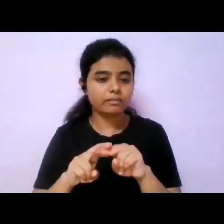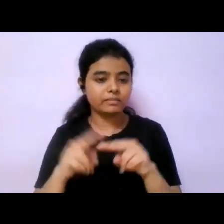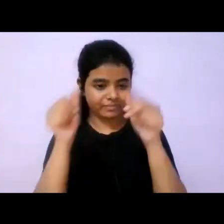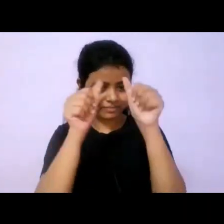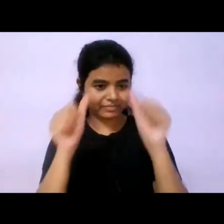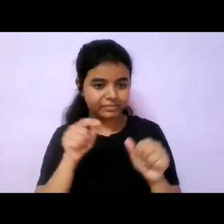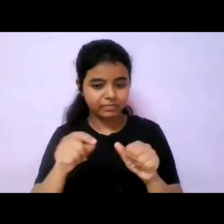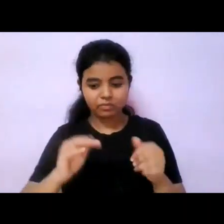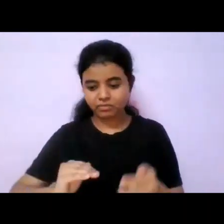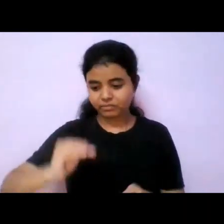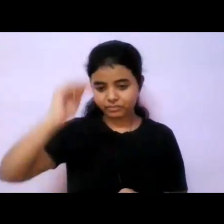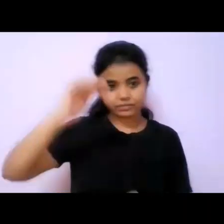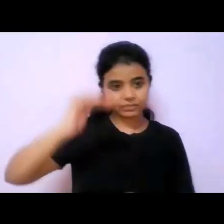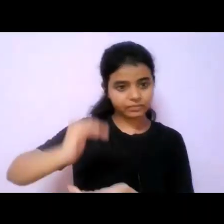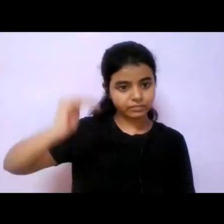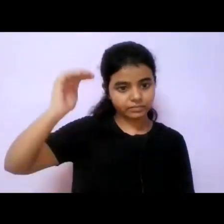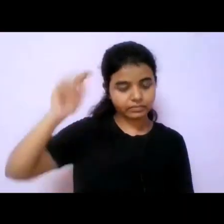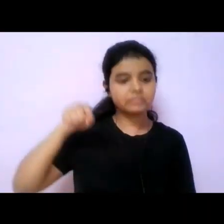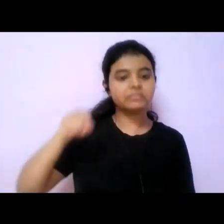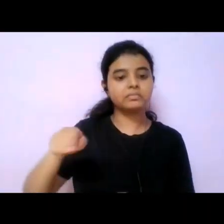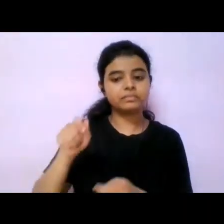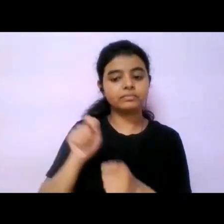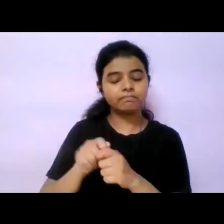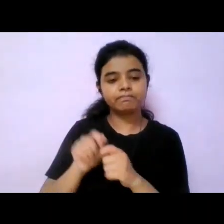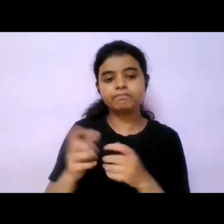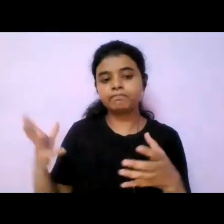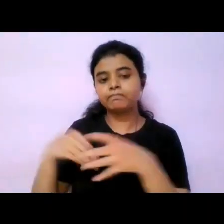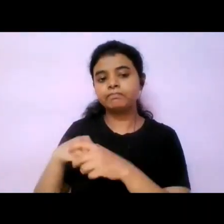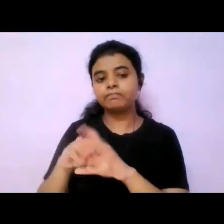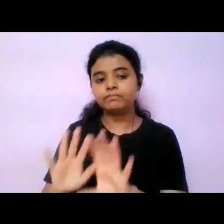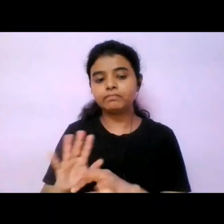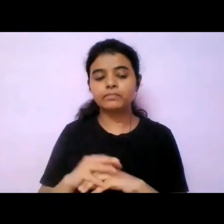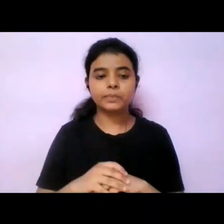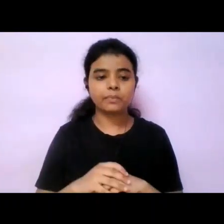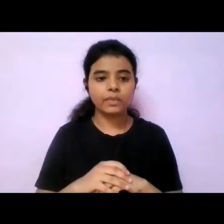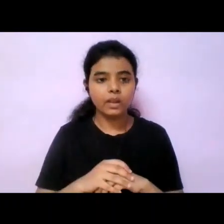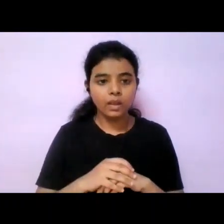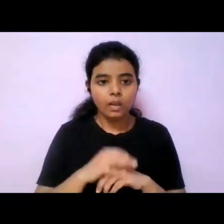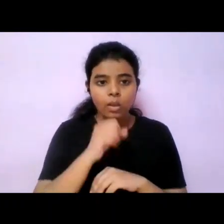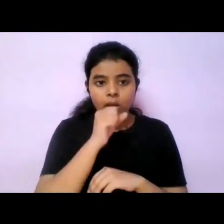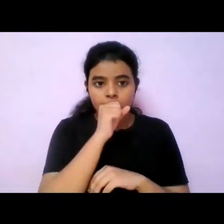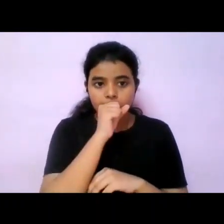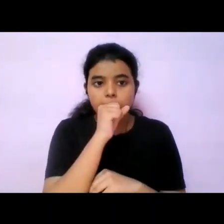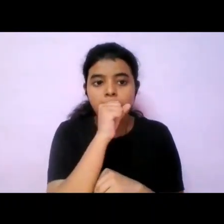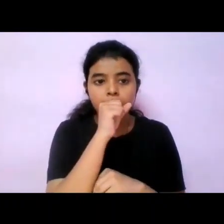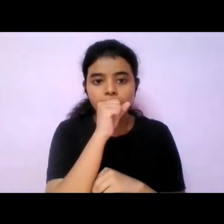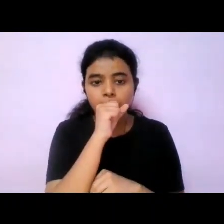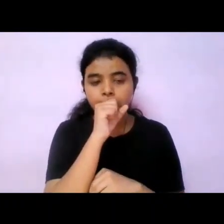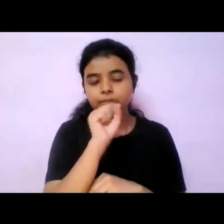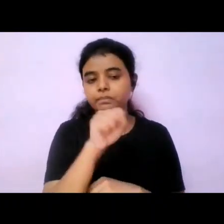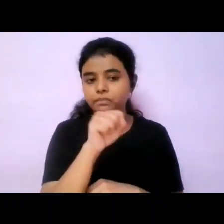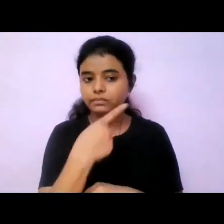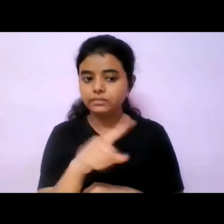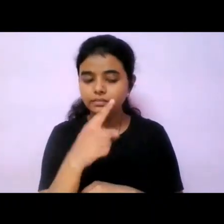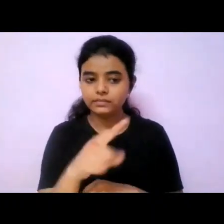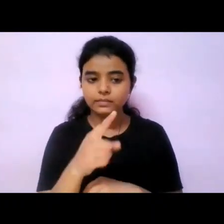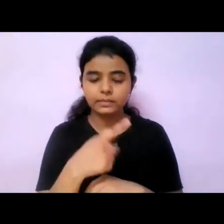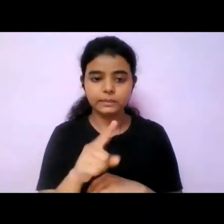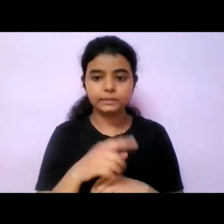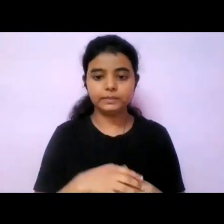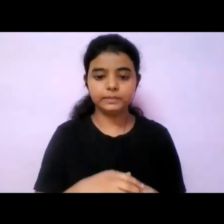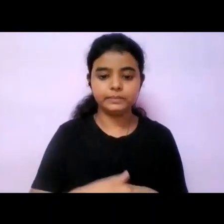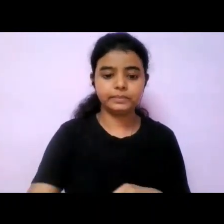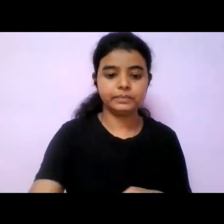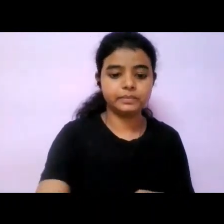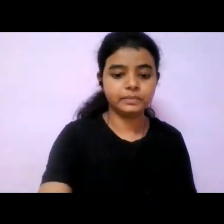is worth doing some work with. Right. There are I set up two questions in the box, but before that,